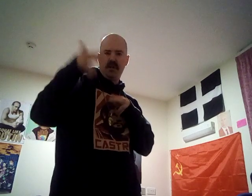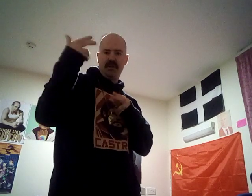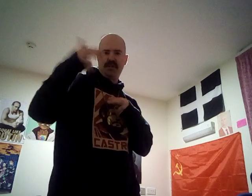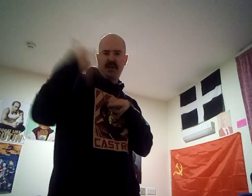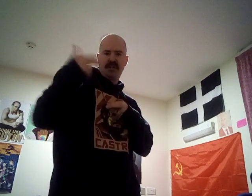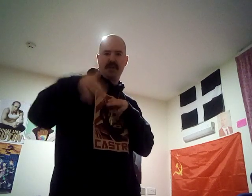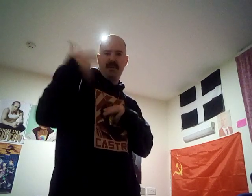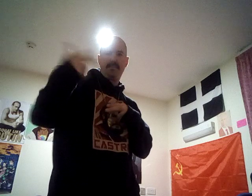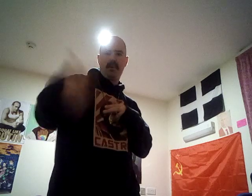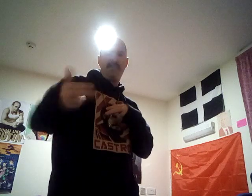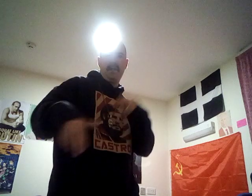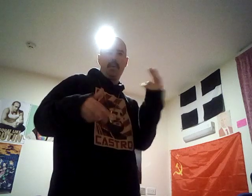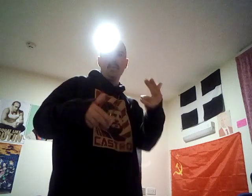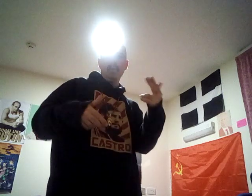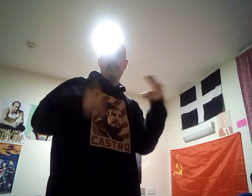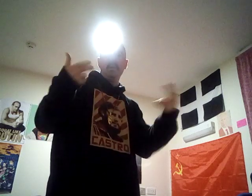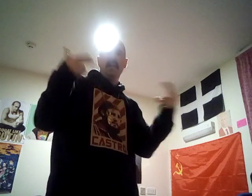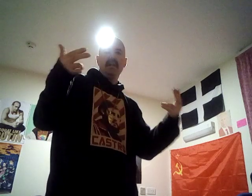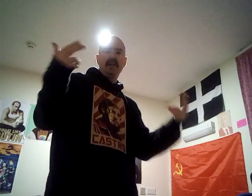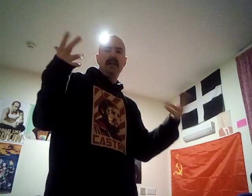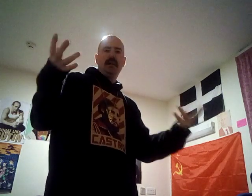City Hunter is Jackie Chan's best movie.